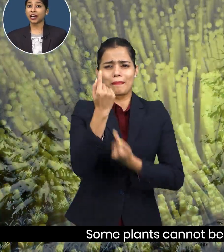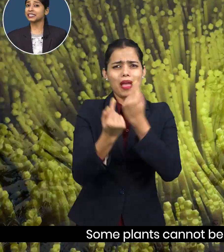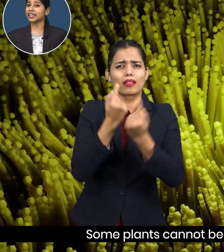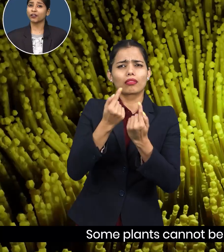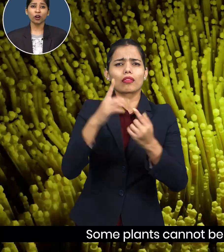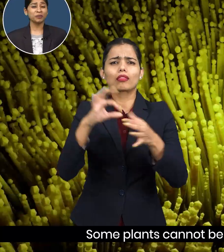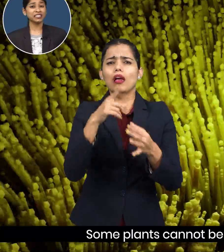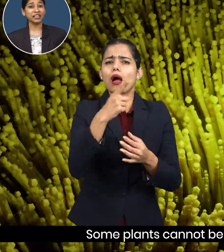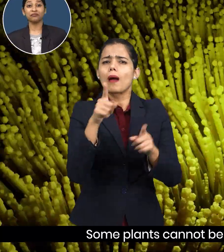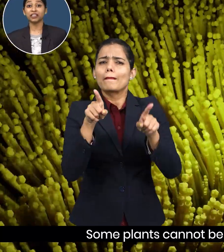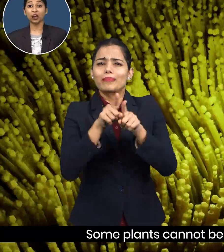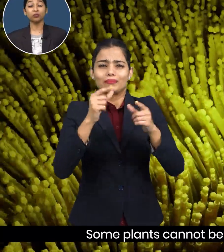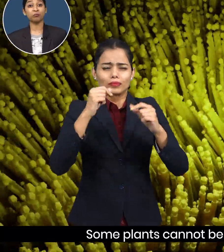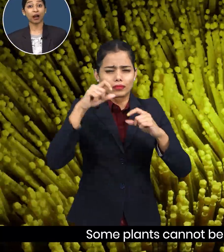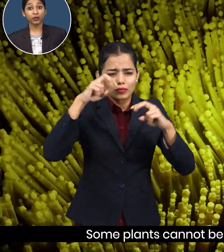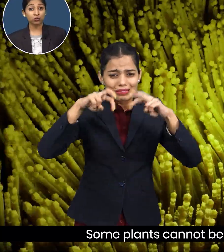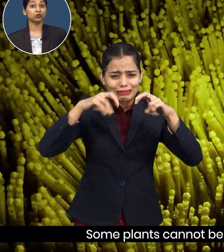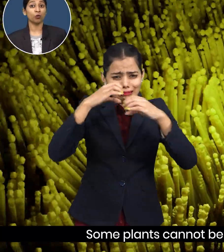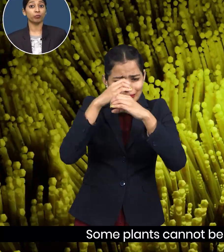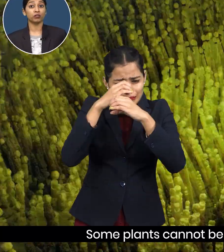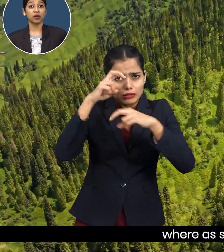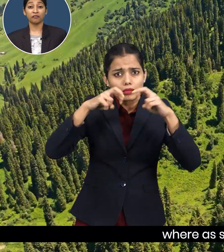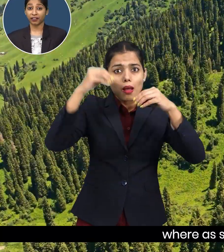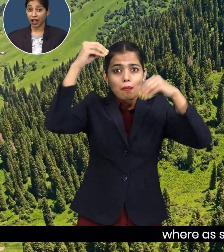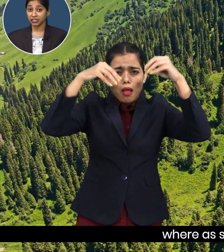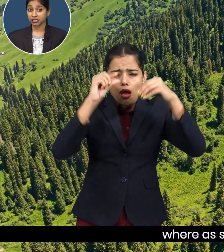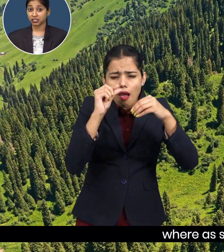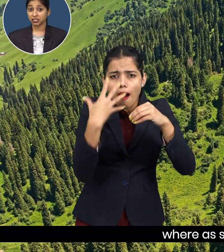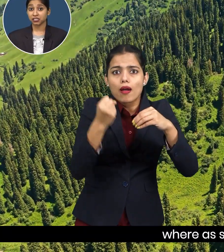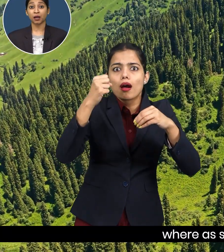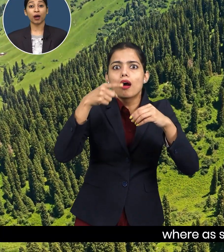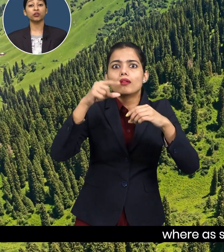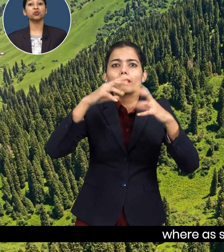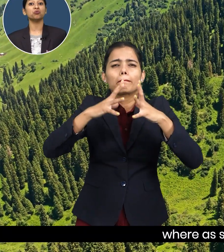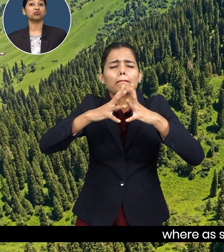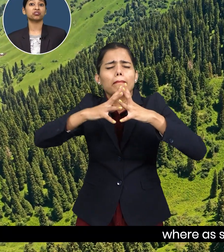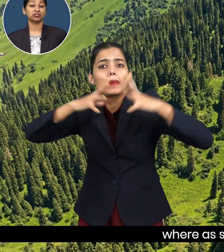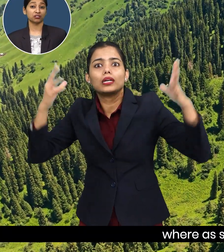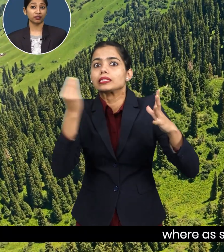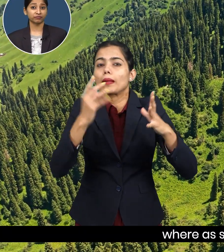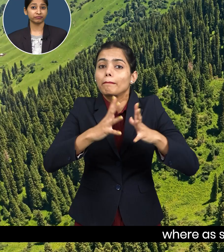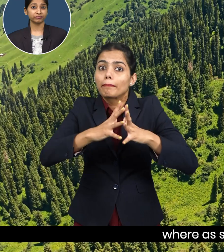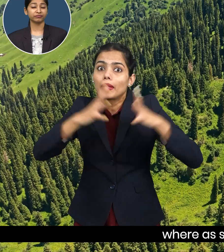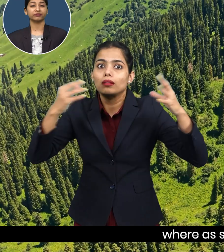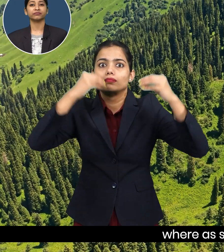Some plants cannot be seen without a microscope, whereas some are huge.